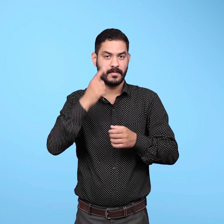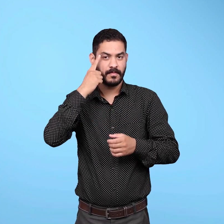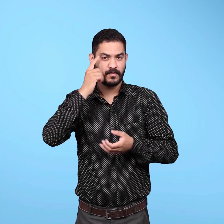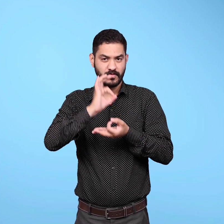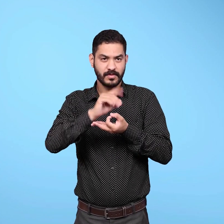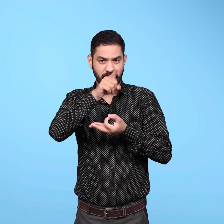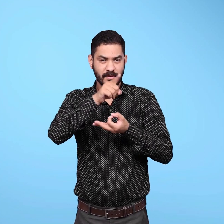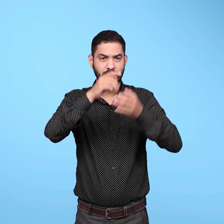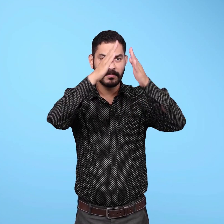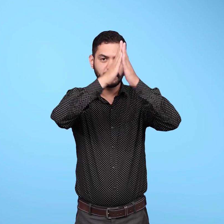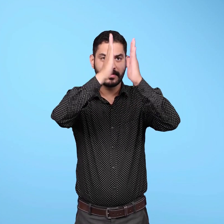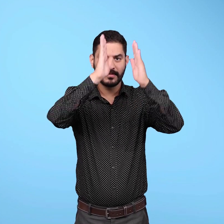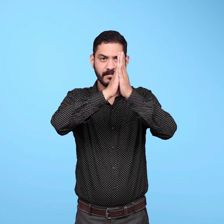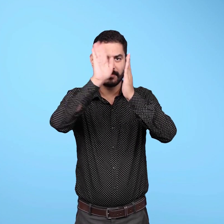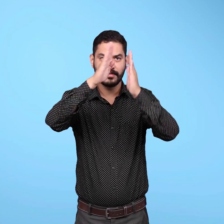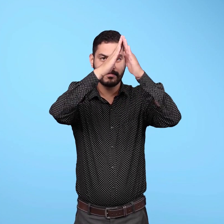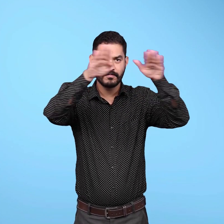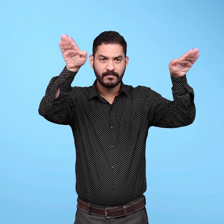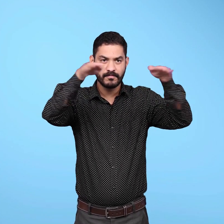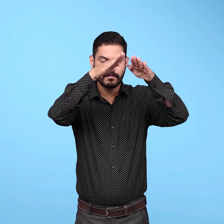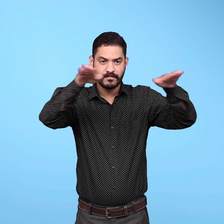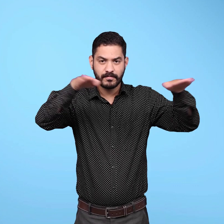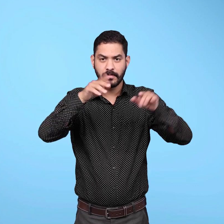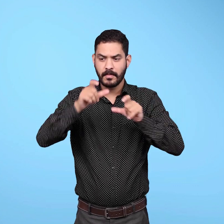Generally, these are short inscriptions